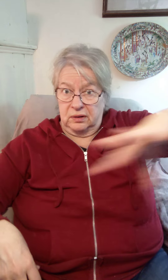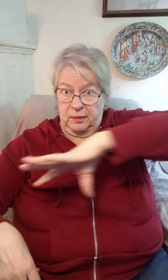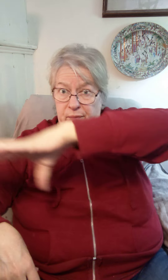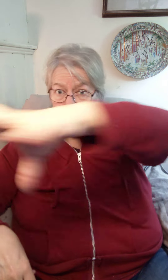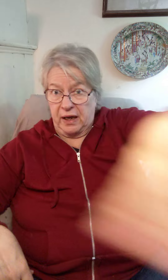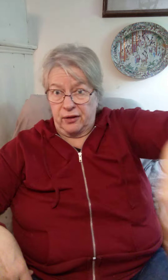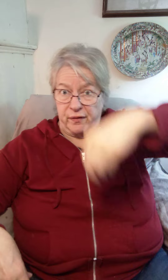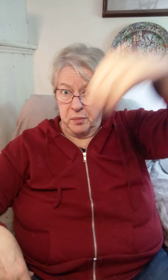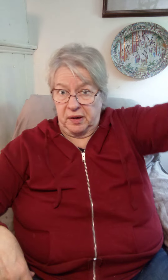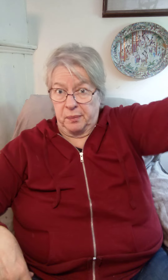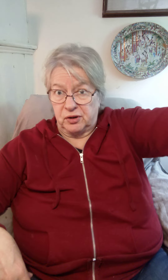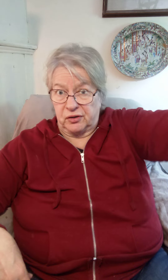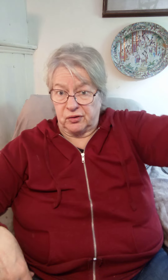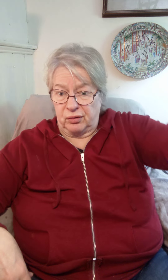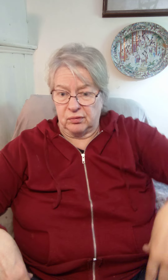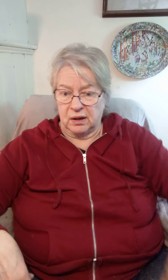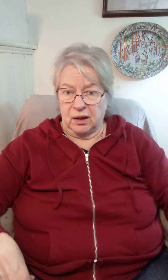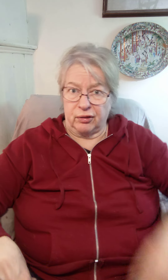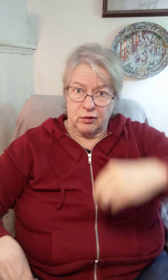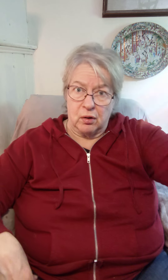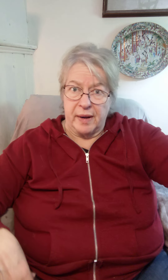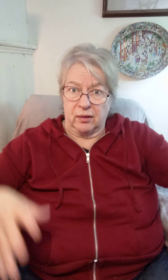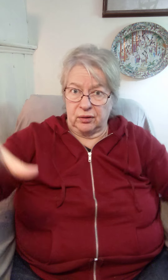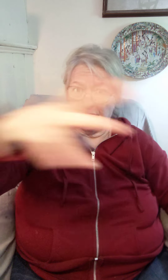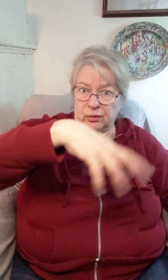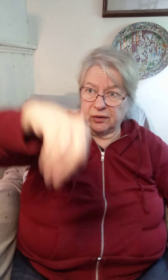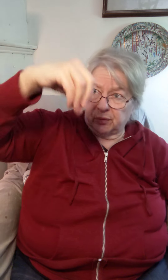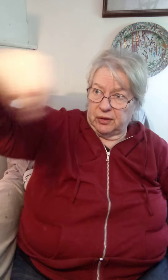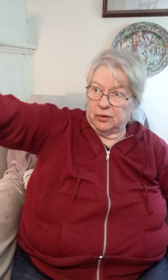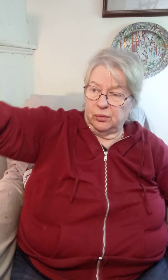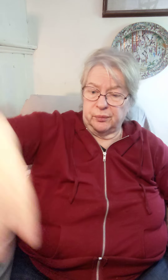like gather everybody up and just throw them out. You can do it this way too.